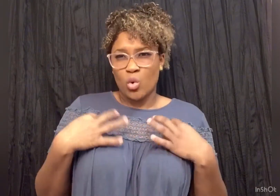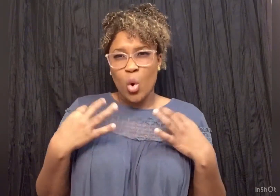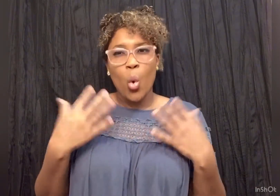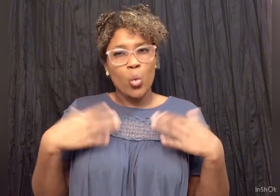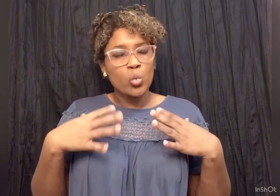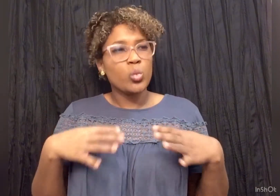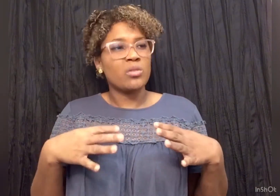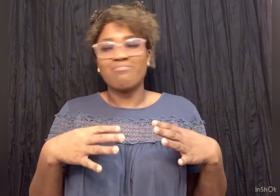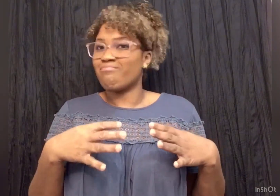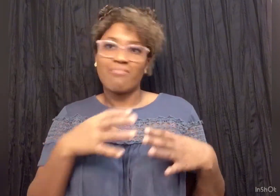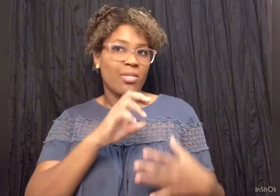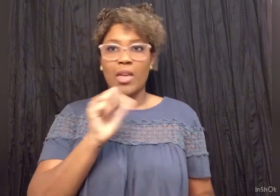else.